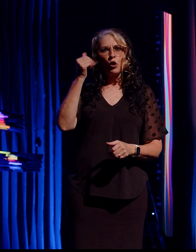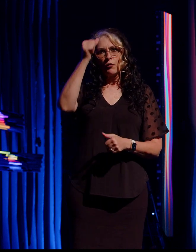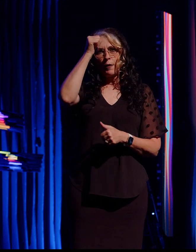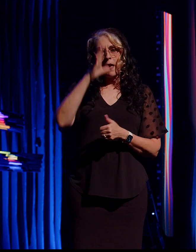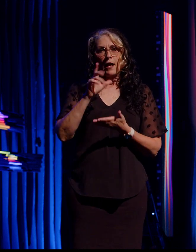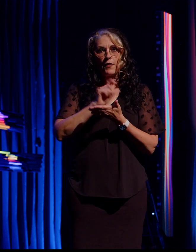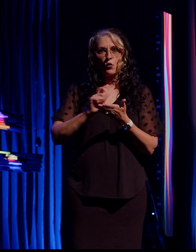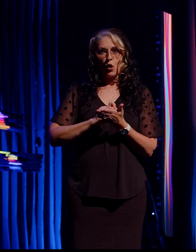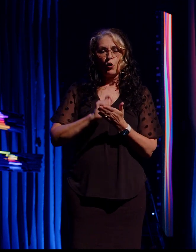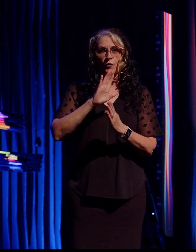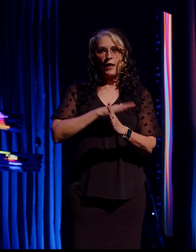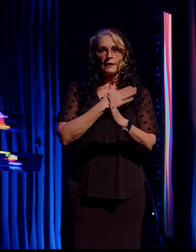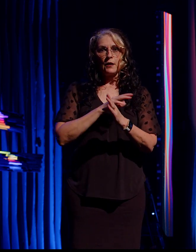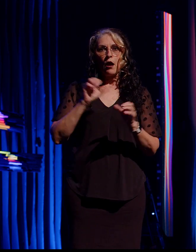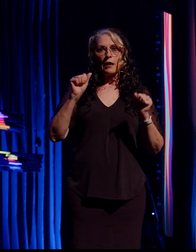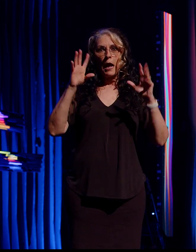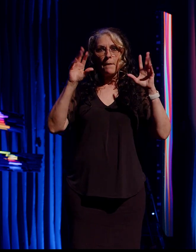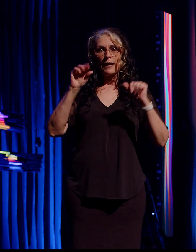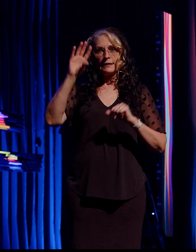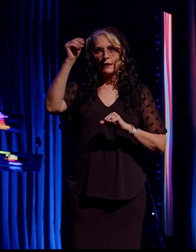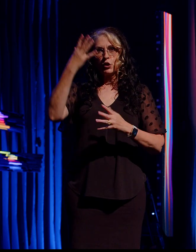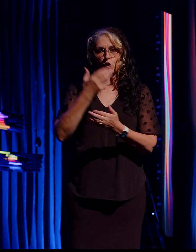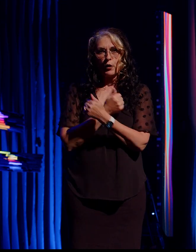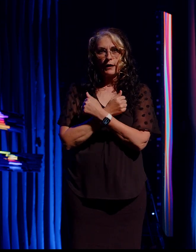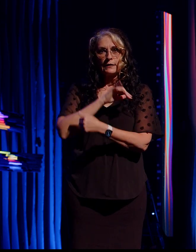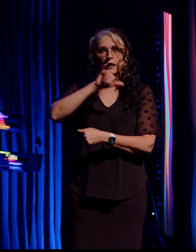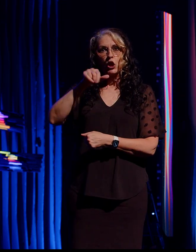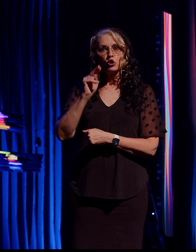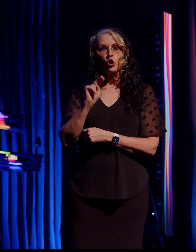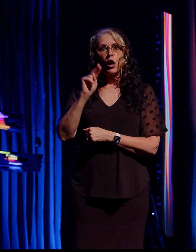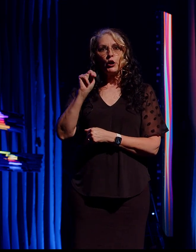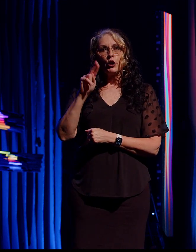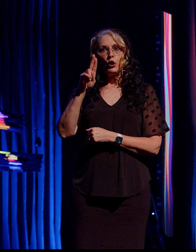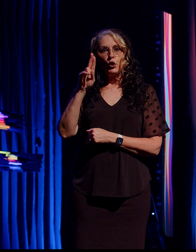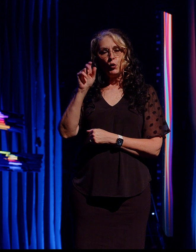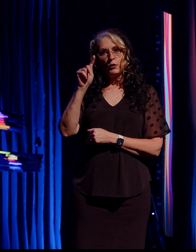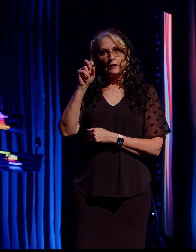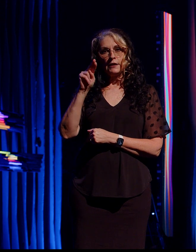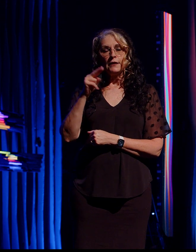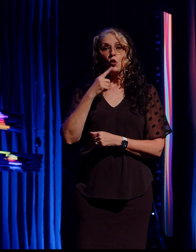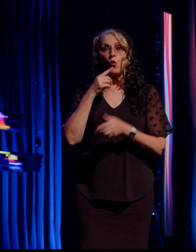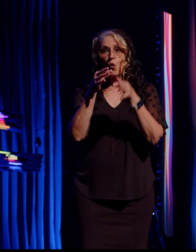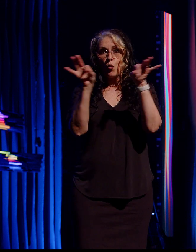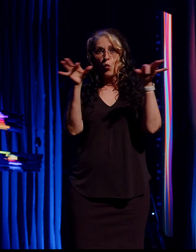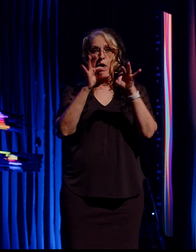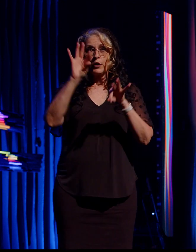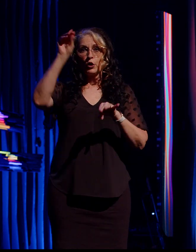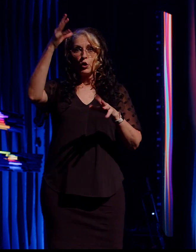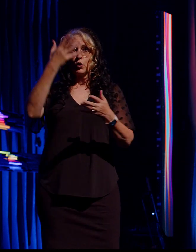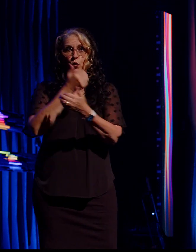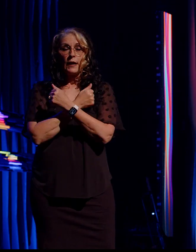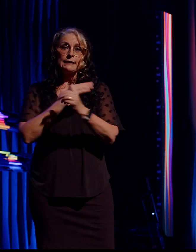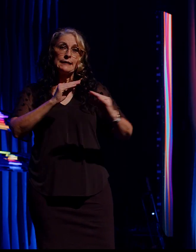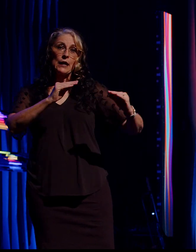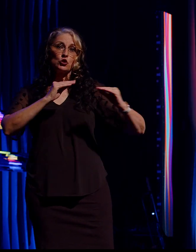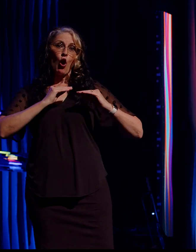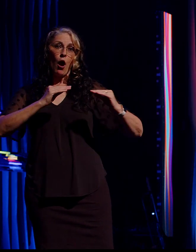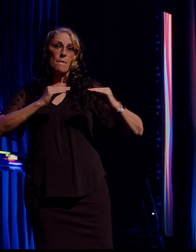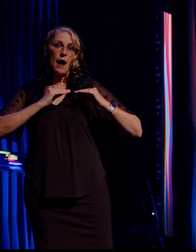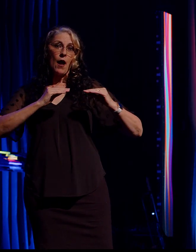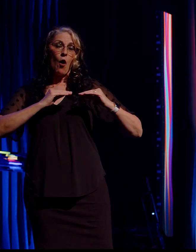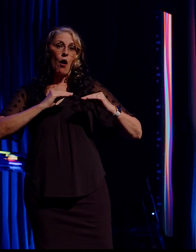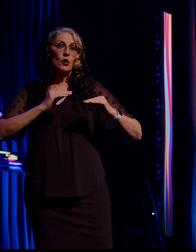Grace, John Newton, he even said that in one of his lines, "'Twas grace that taught my heart to